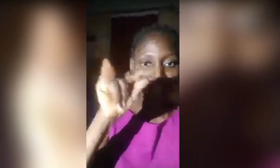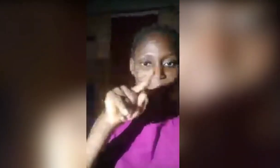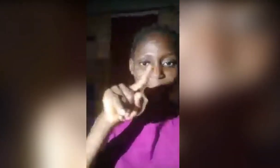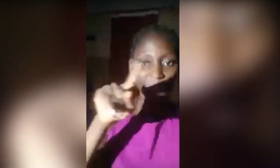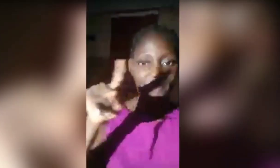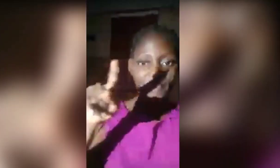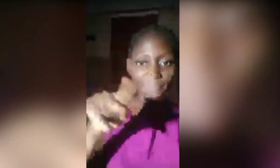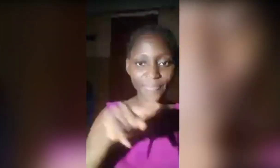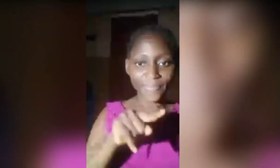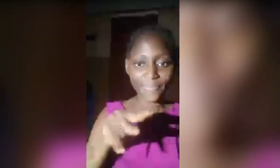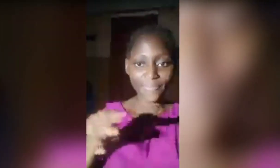Z.